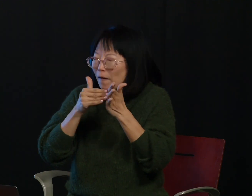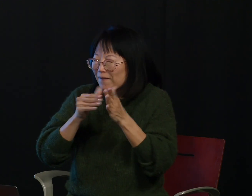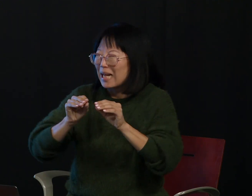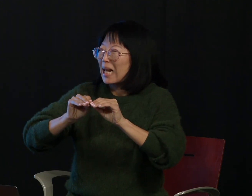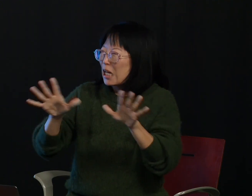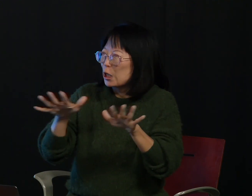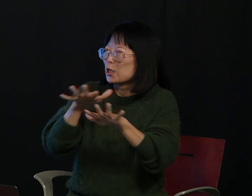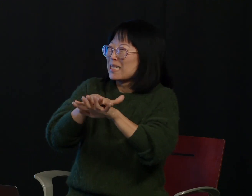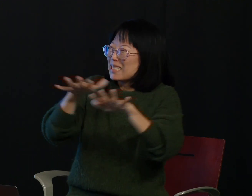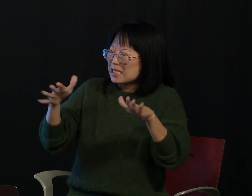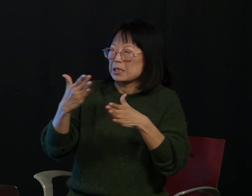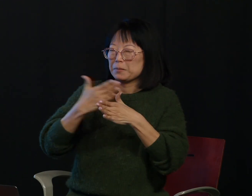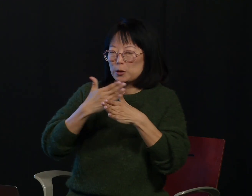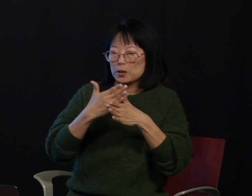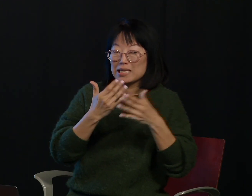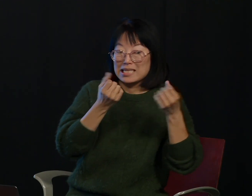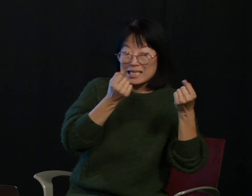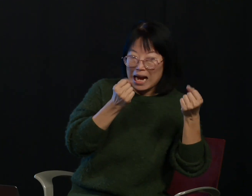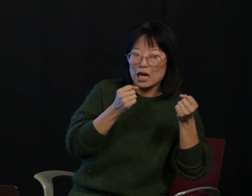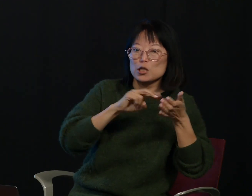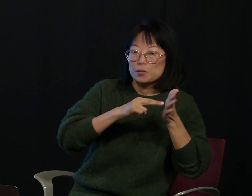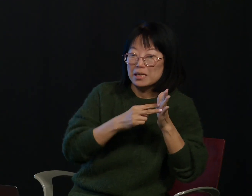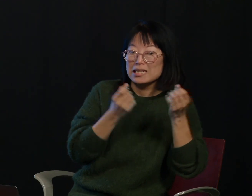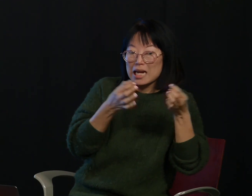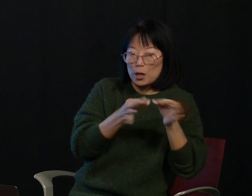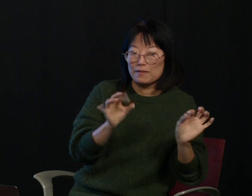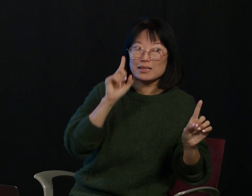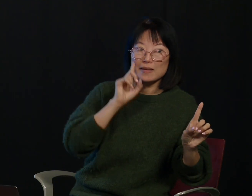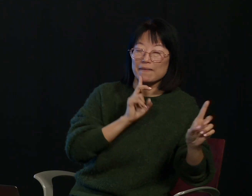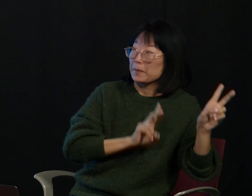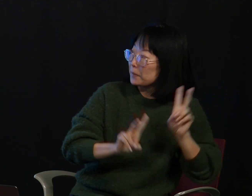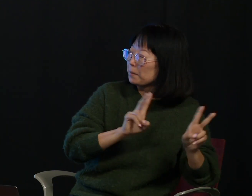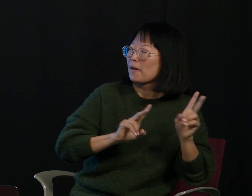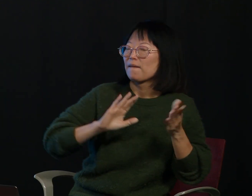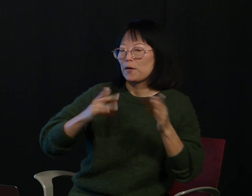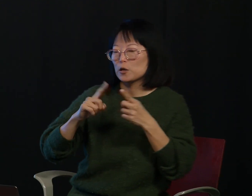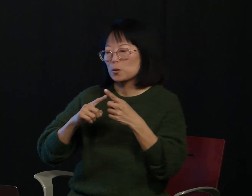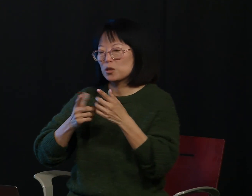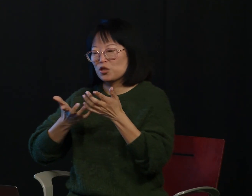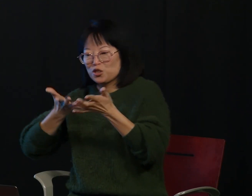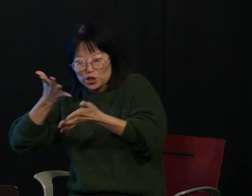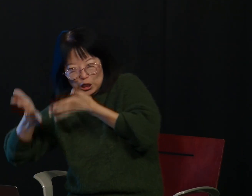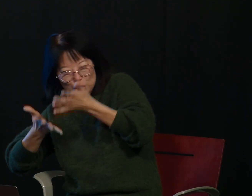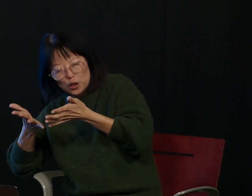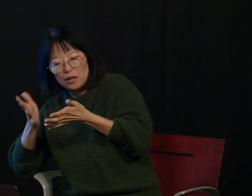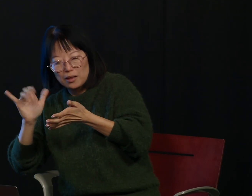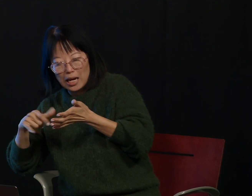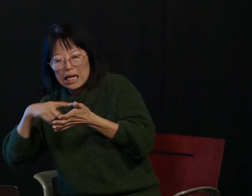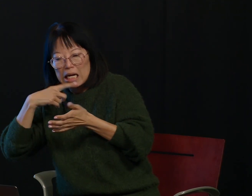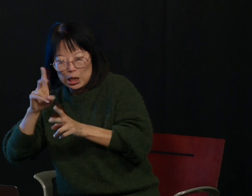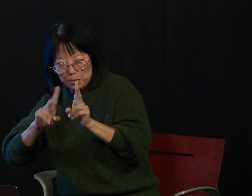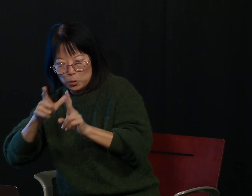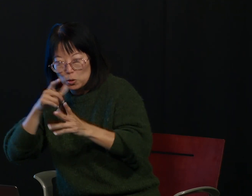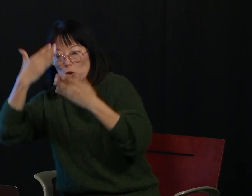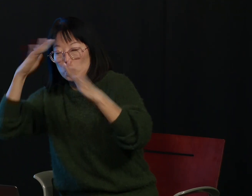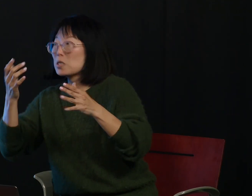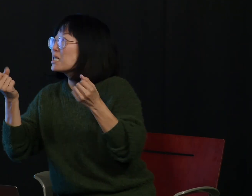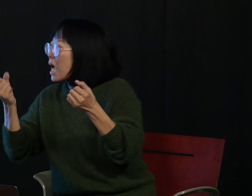often a clear distinction between signing to mean sign language of deaf people versus gesture that hearing people who don't know